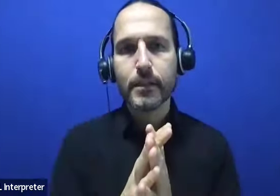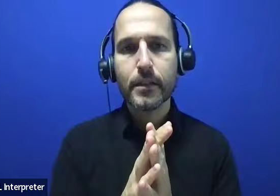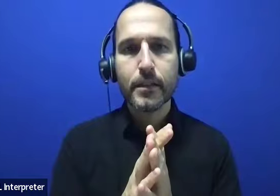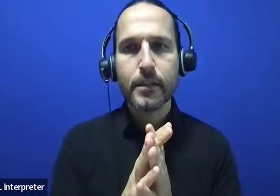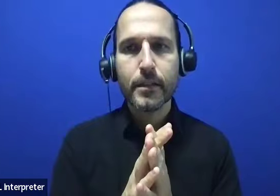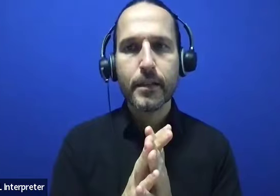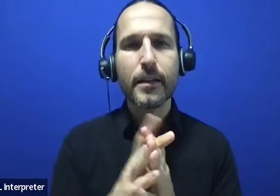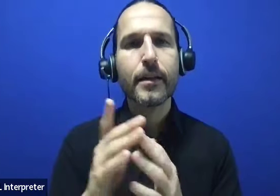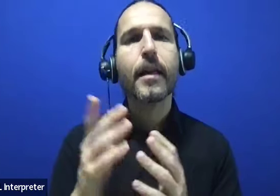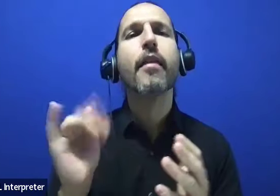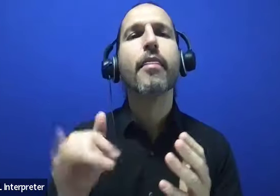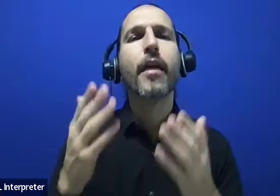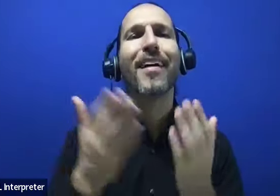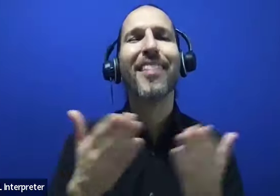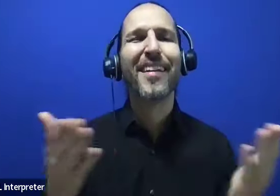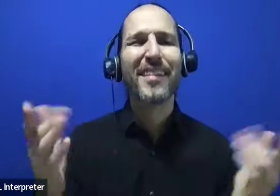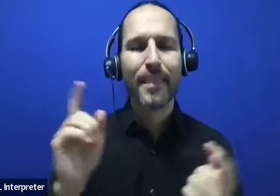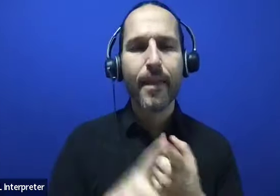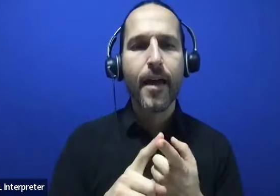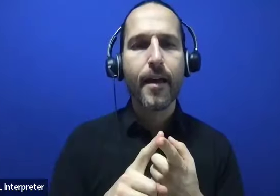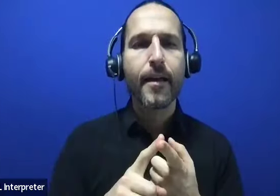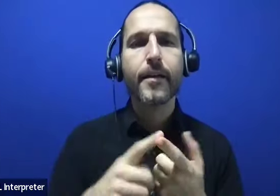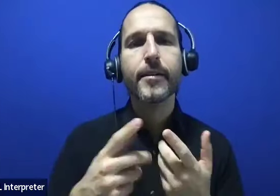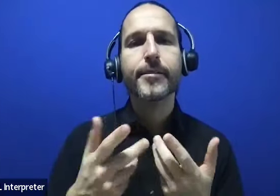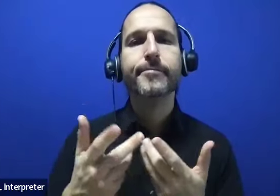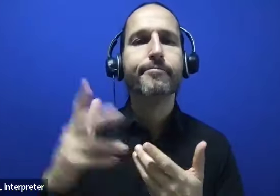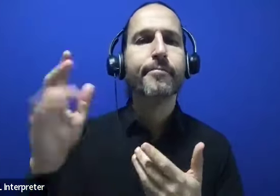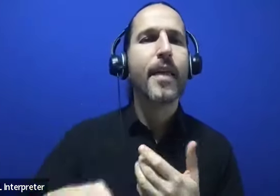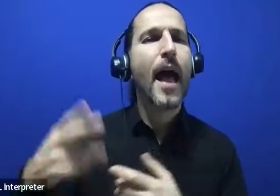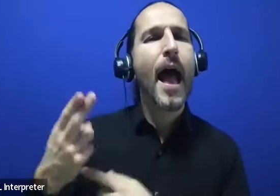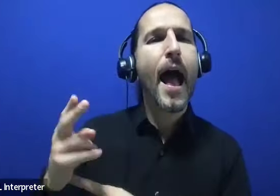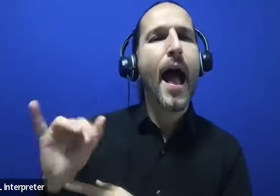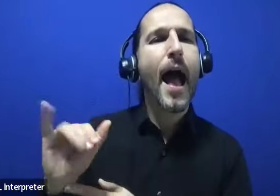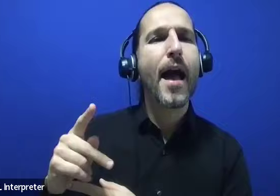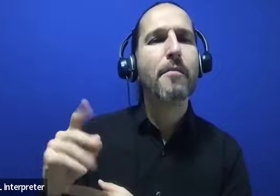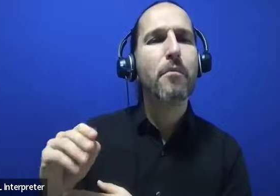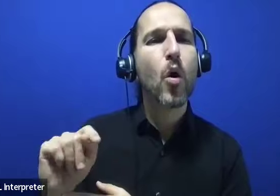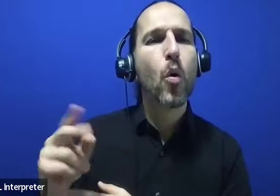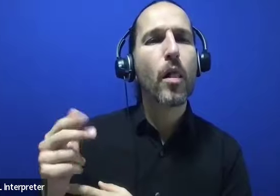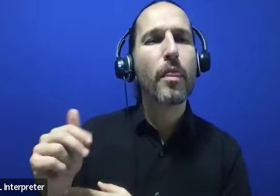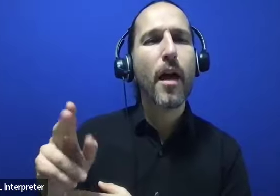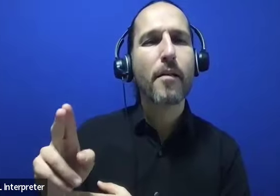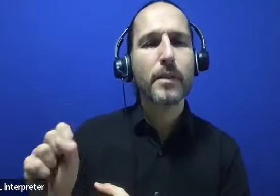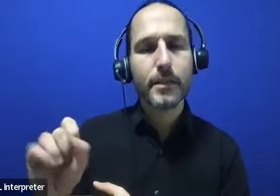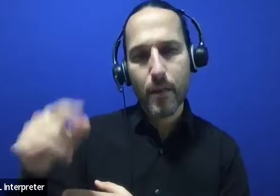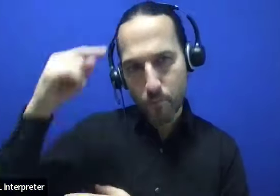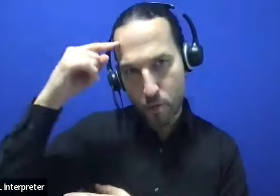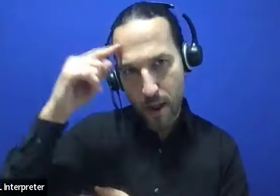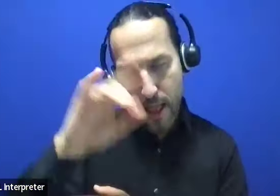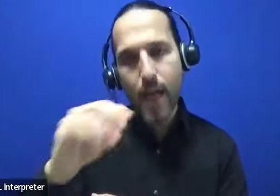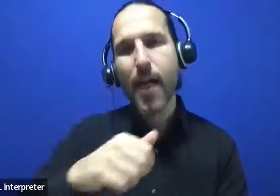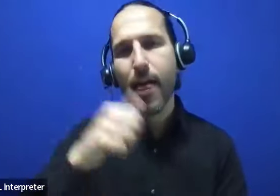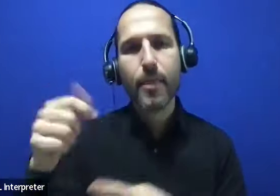substance that stimulates the hypothalamus and the pituitary and